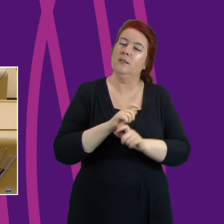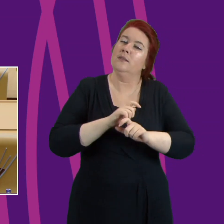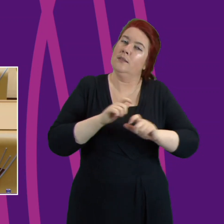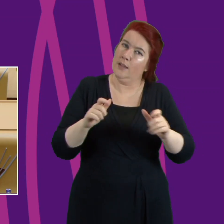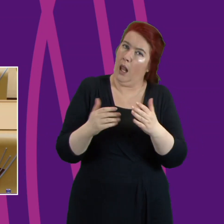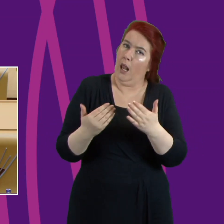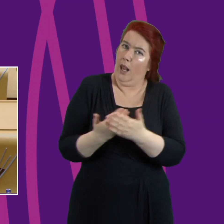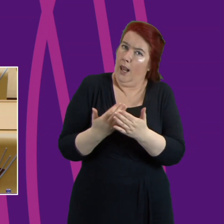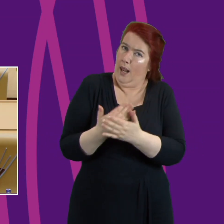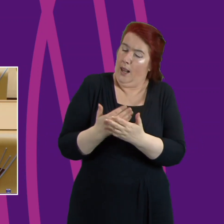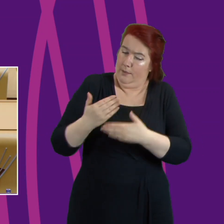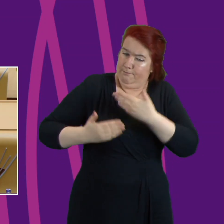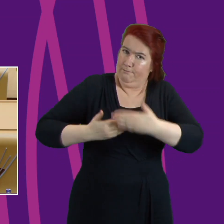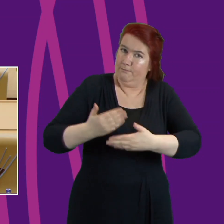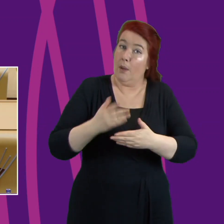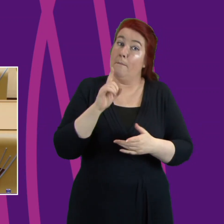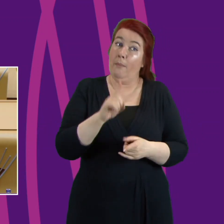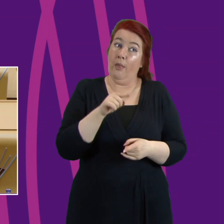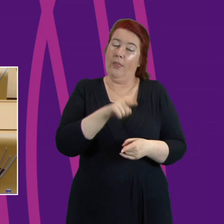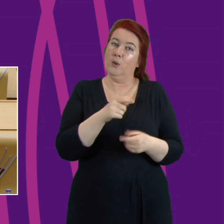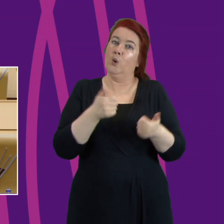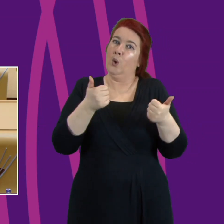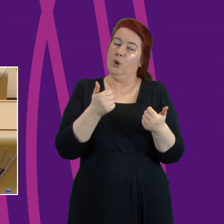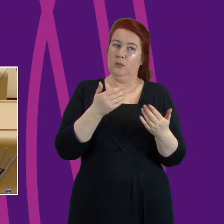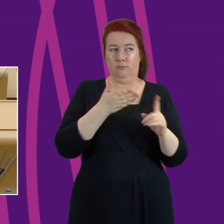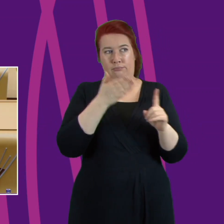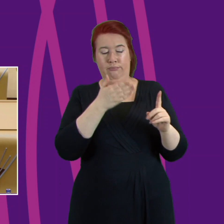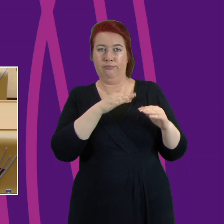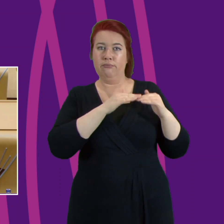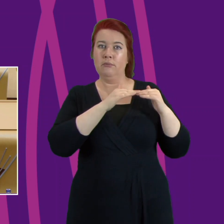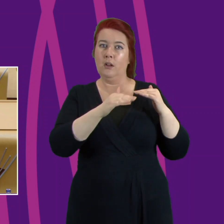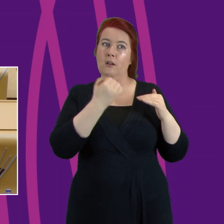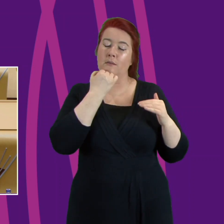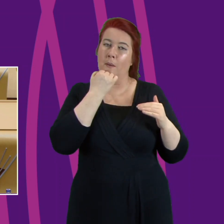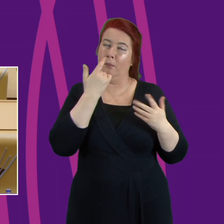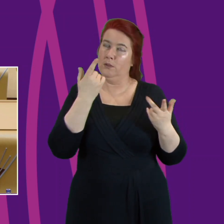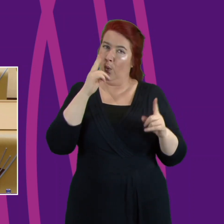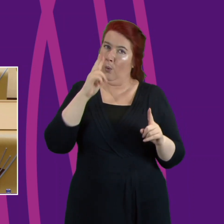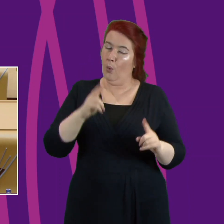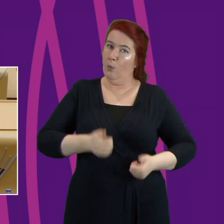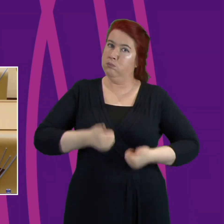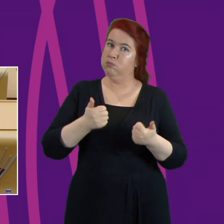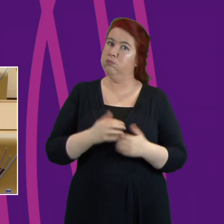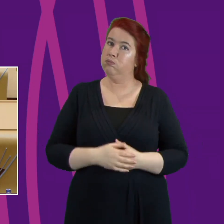days, but these trends are both welcome and cautiously hopeful.